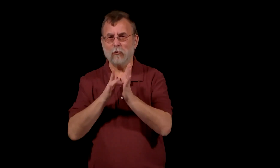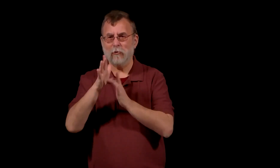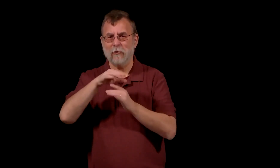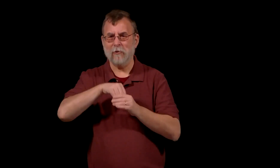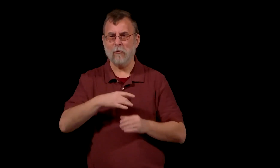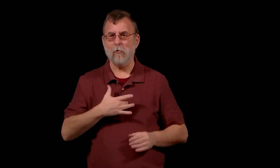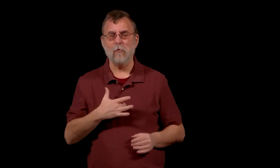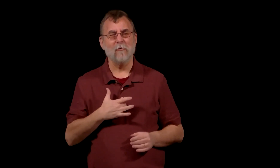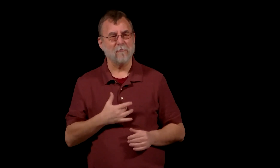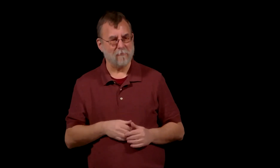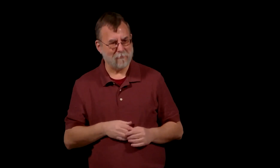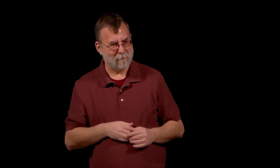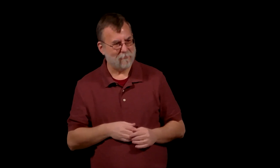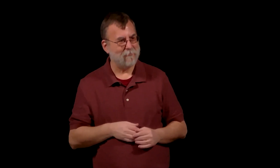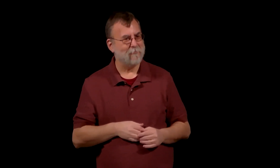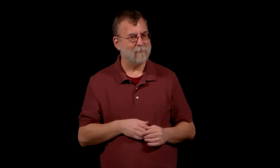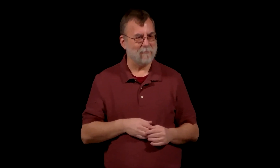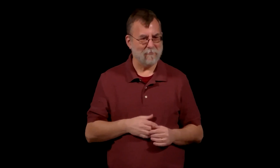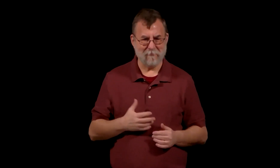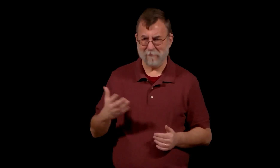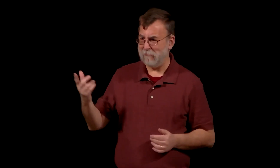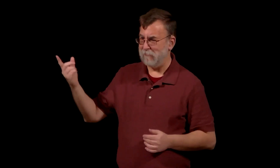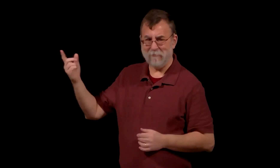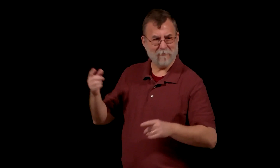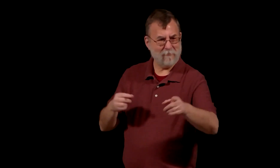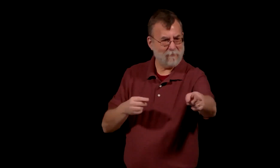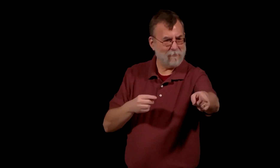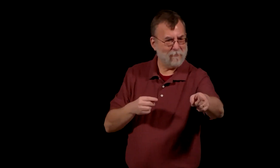Facebook says accepting Jesus in your heart.